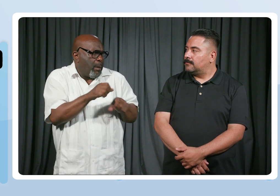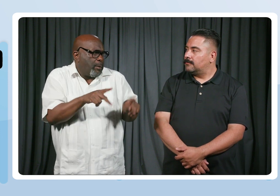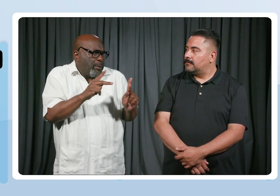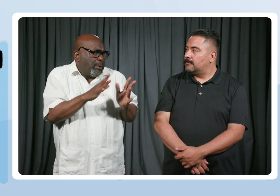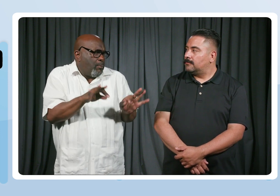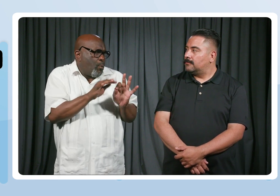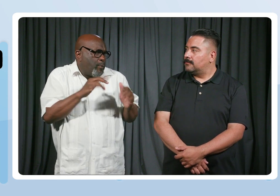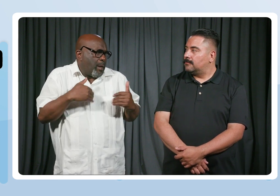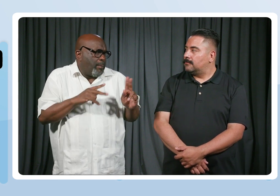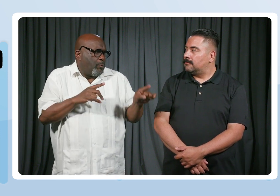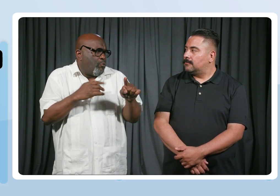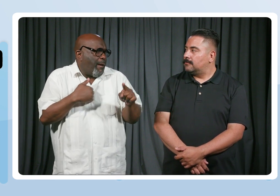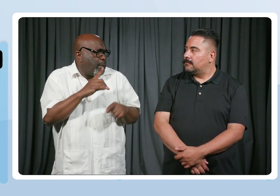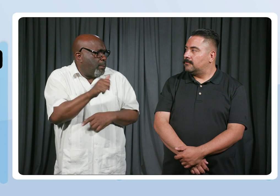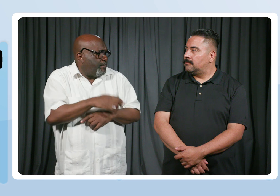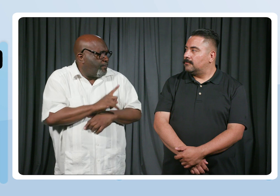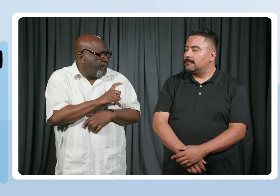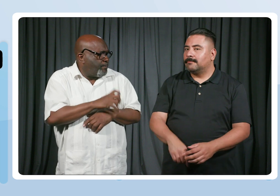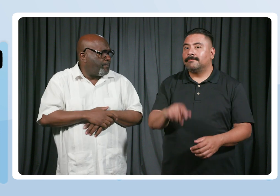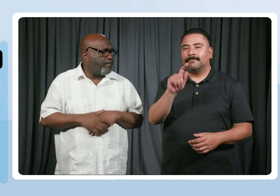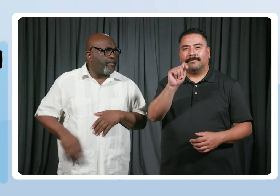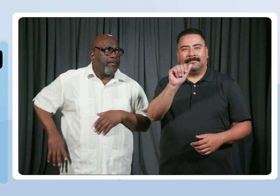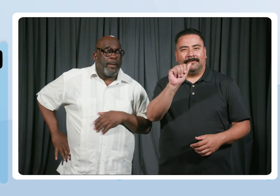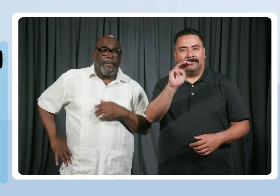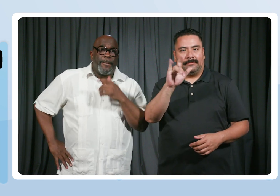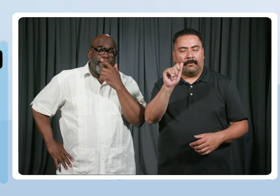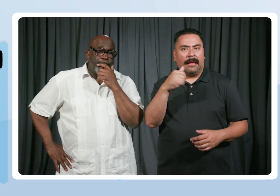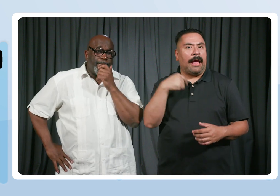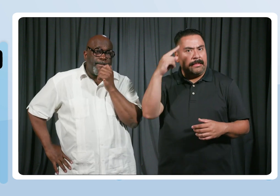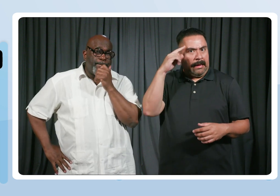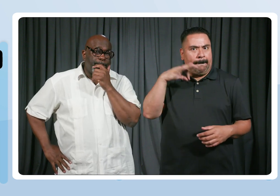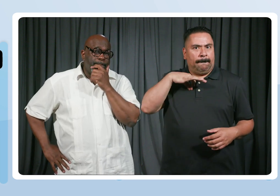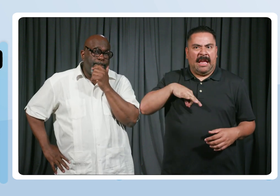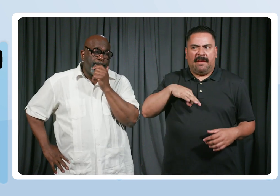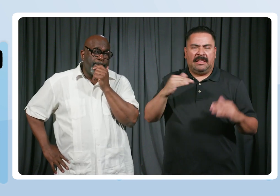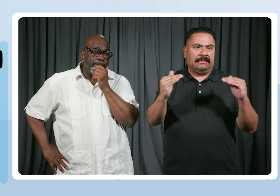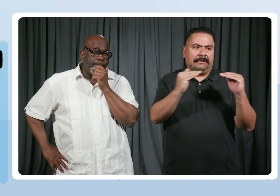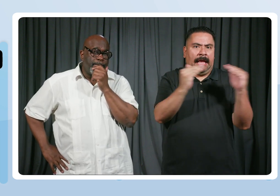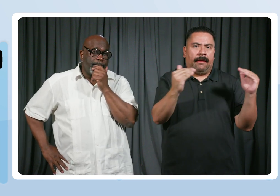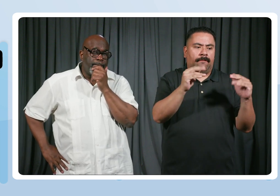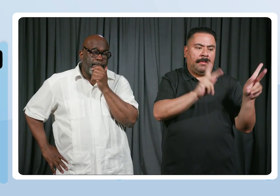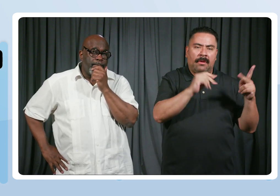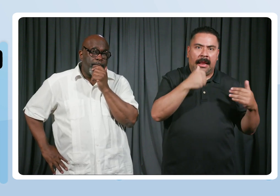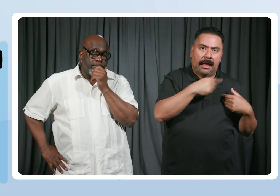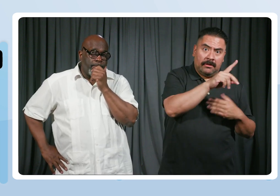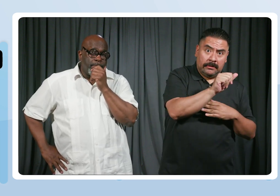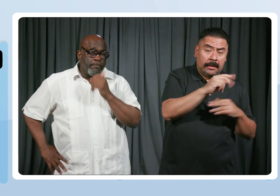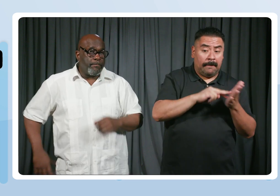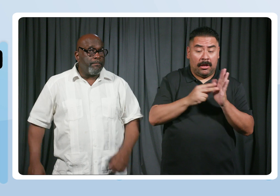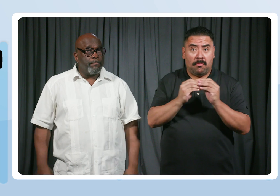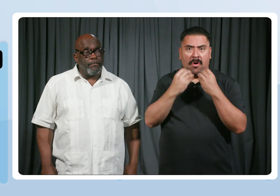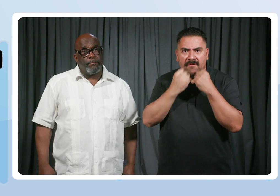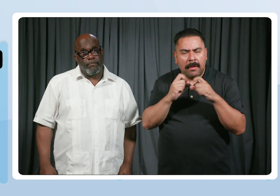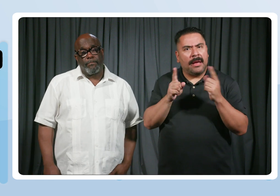important for youth with disabilities? I think the benefits are the same as for their peers without disabilities. Not to say that it's more meaningful, but